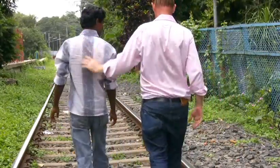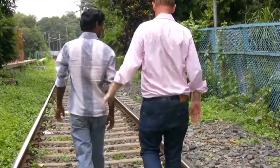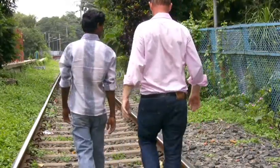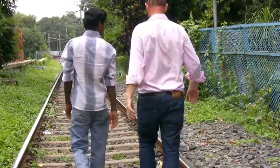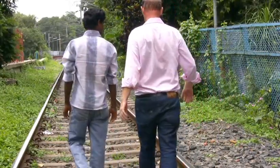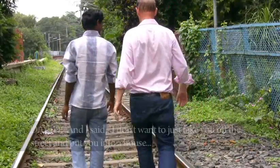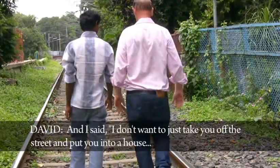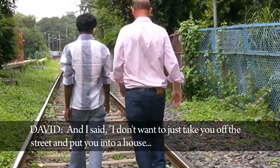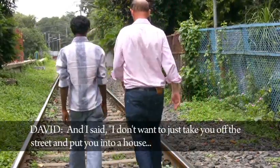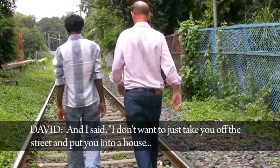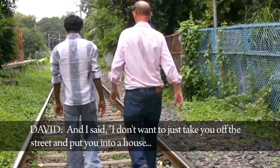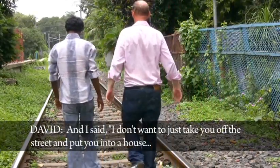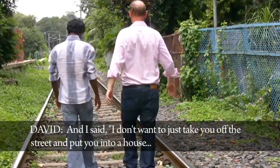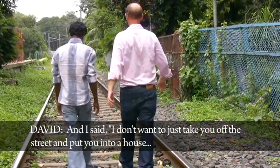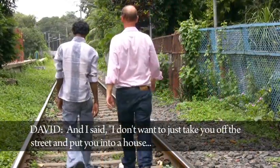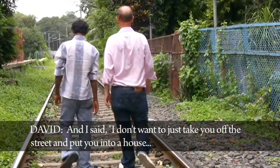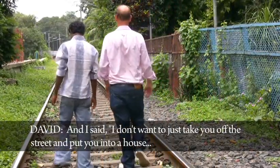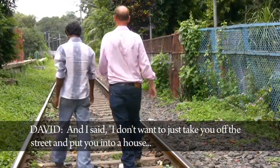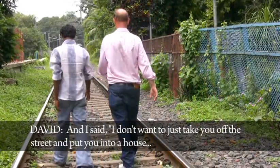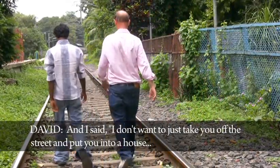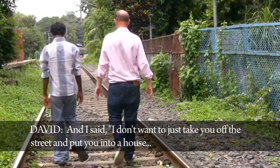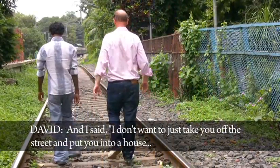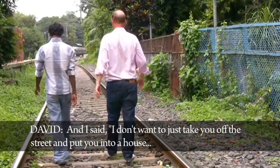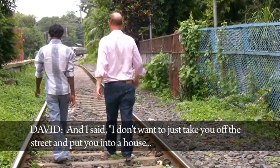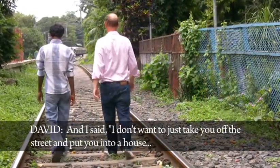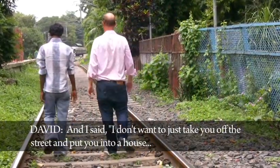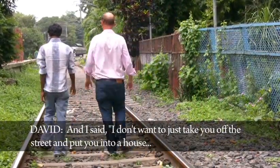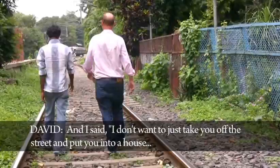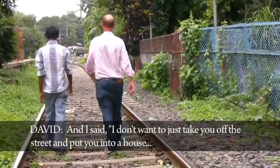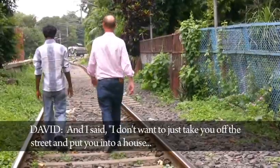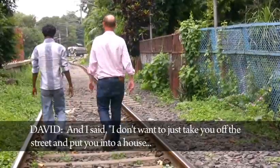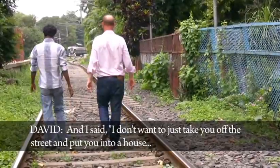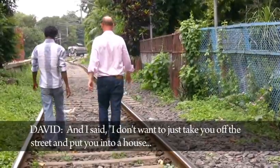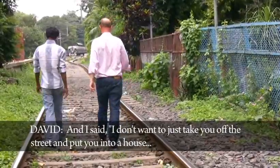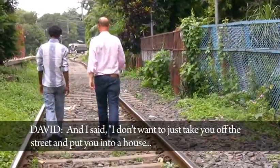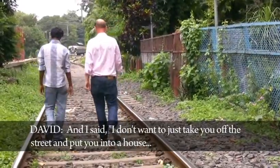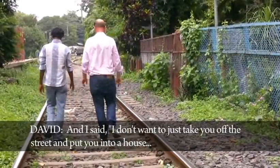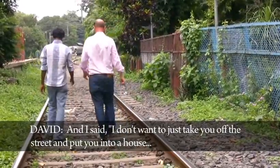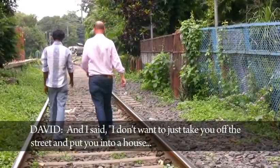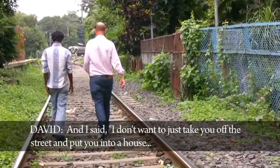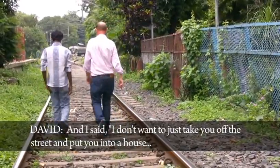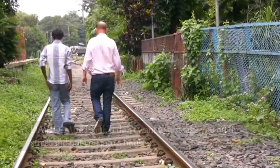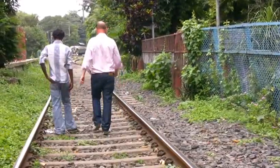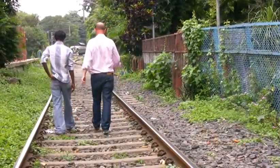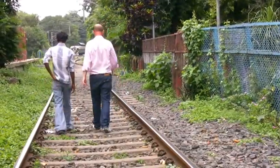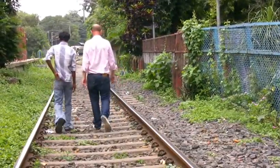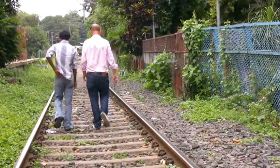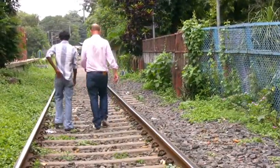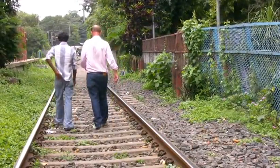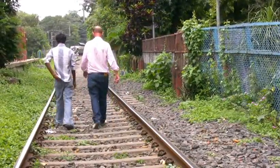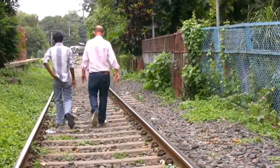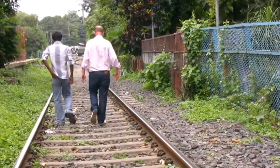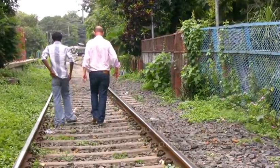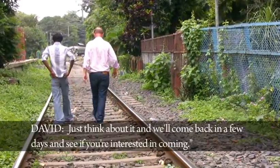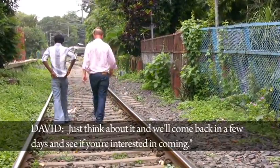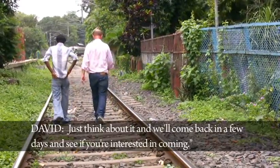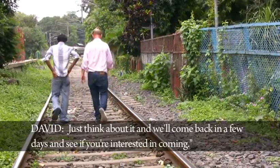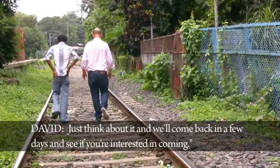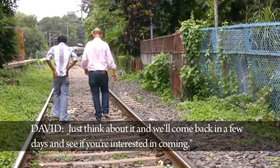And I said, you know, I don't want to just take you off the street and put you into a house. Just think about it,